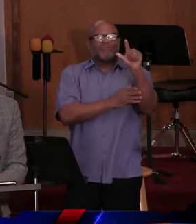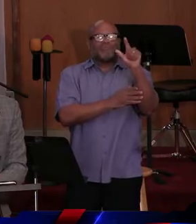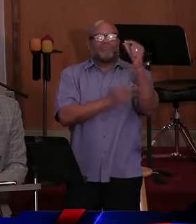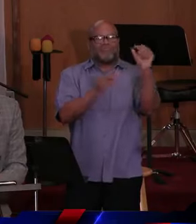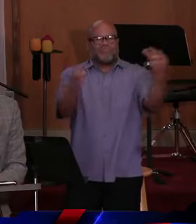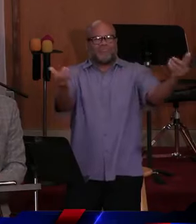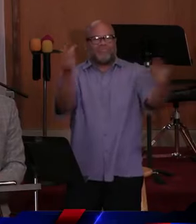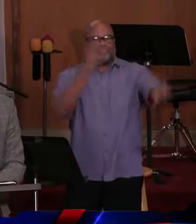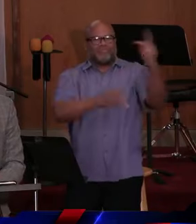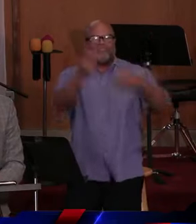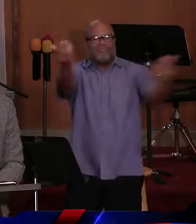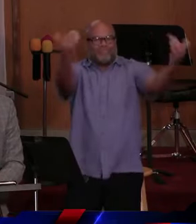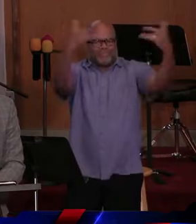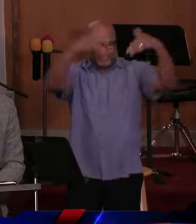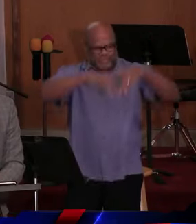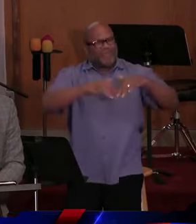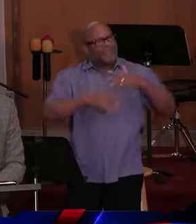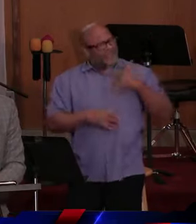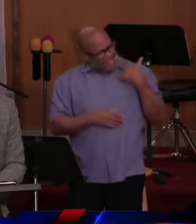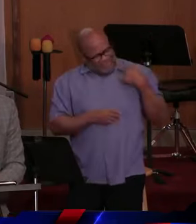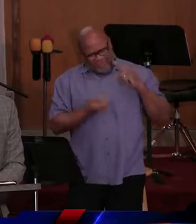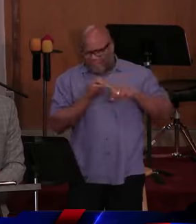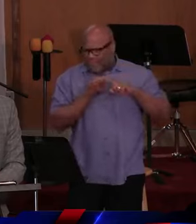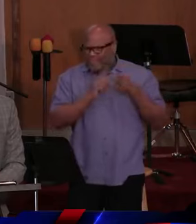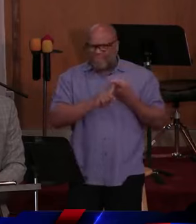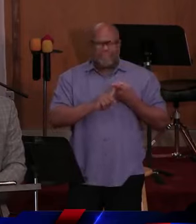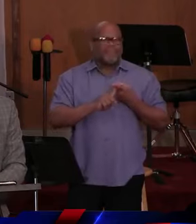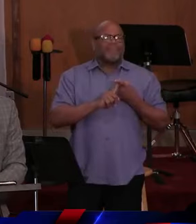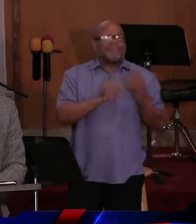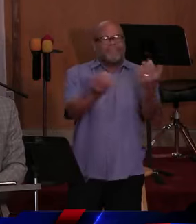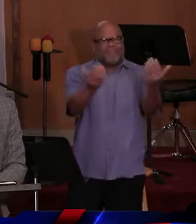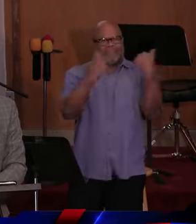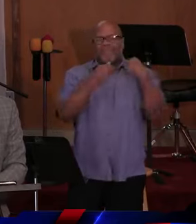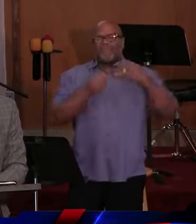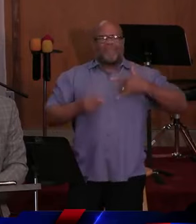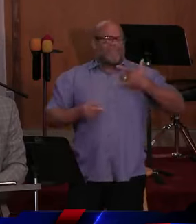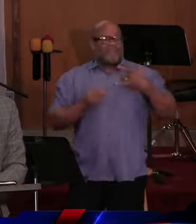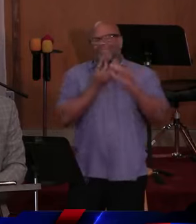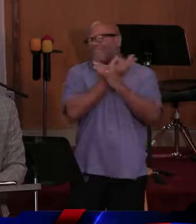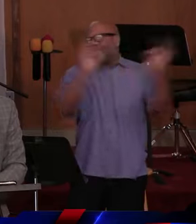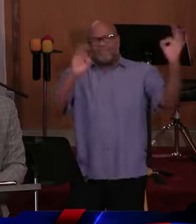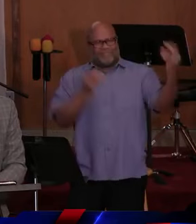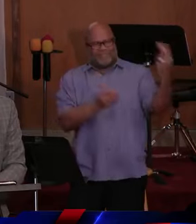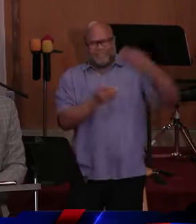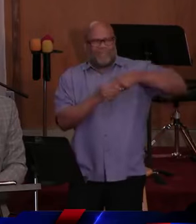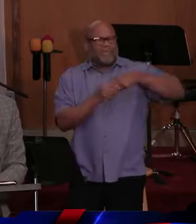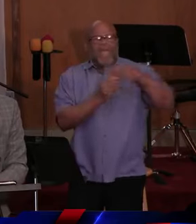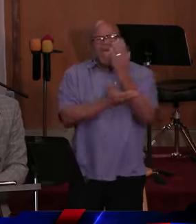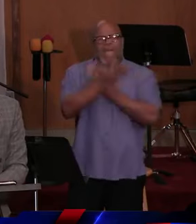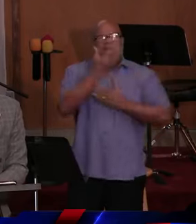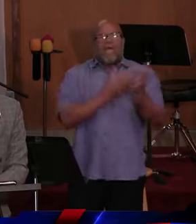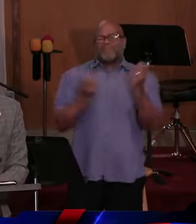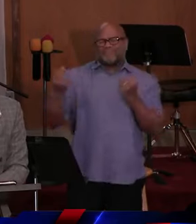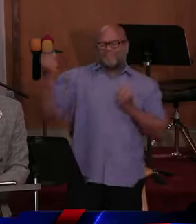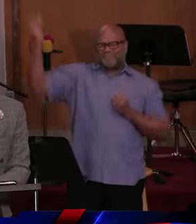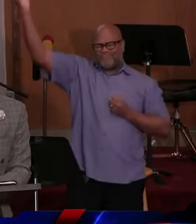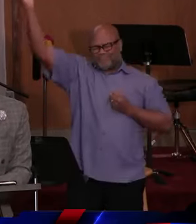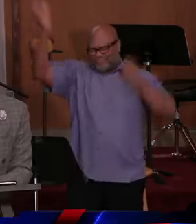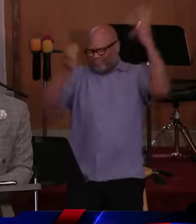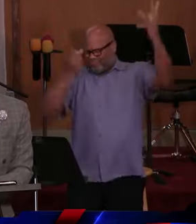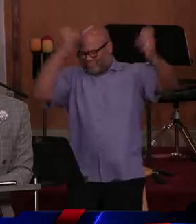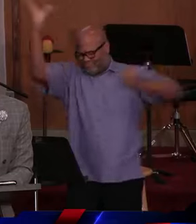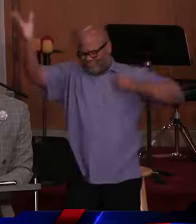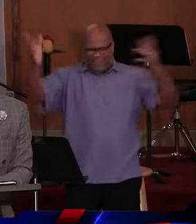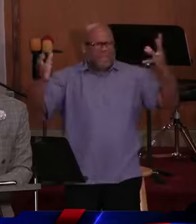join in the song, join in the praise, join in the prayer. Hit the emoji, lift your hands, clap your hands, holler at me, let us